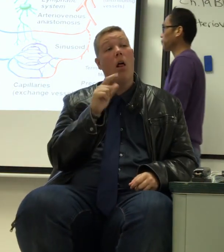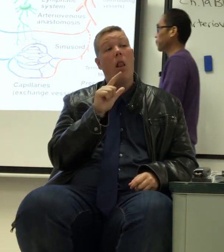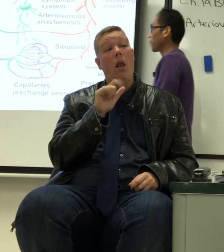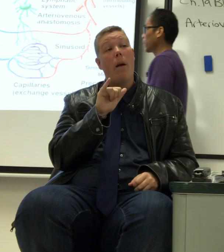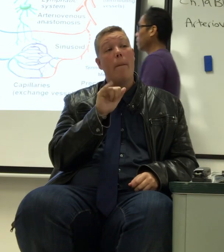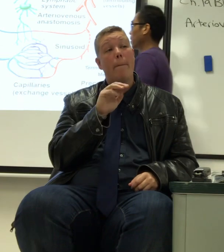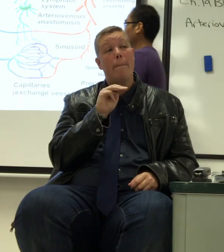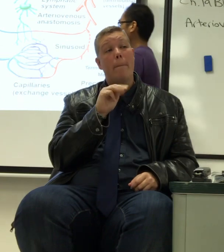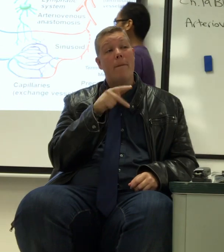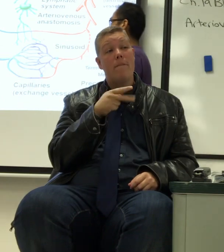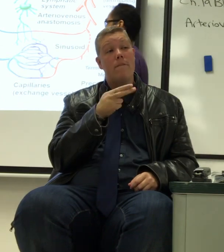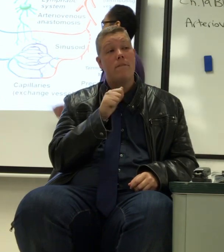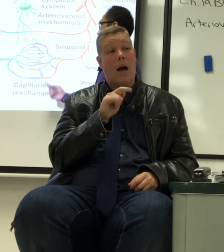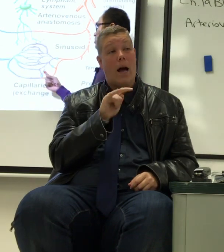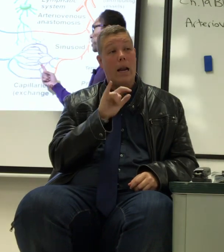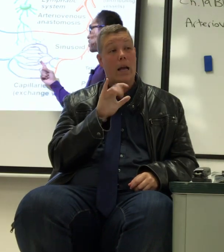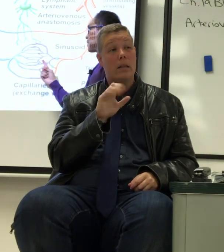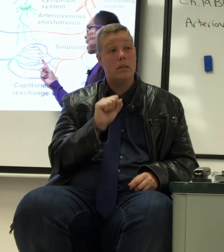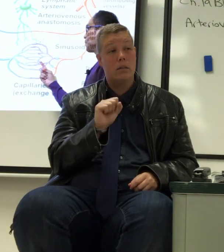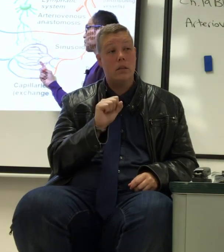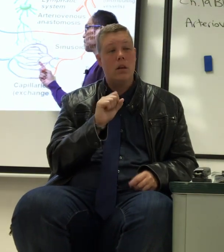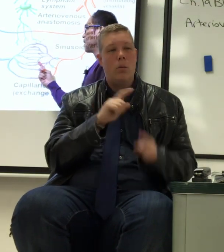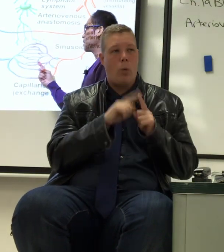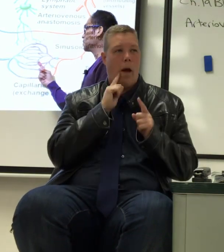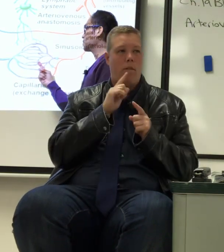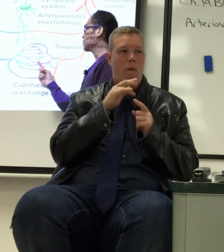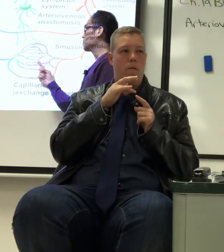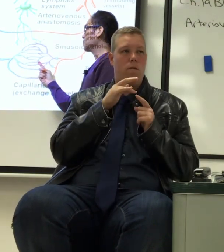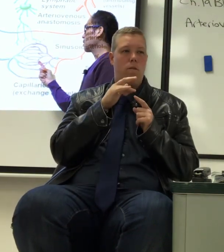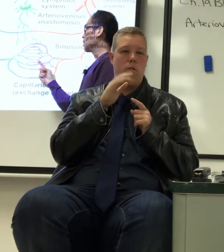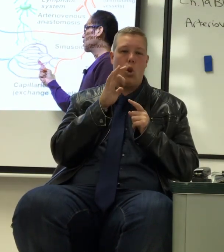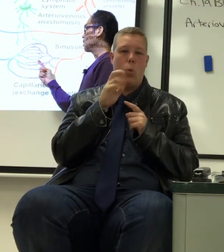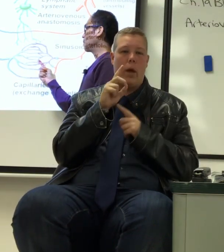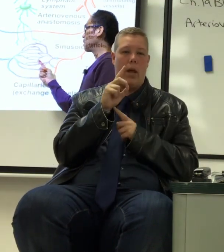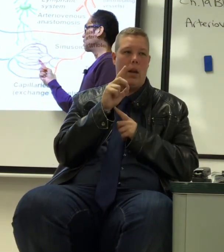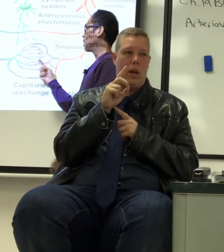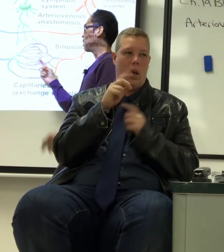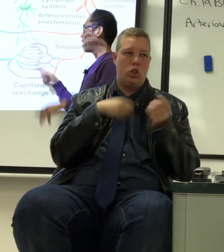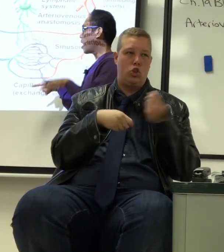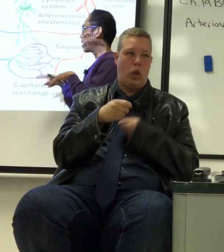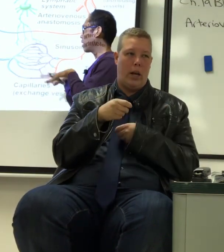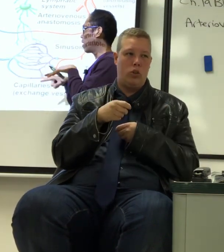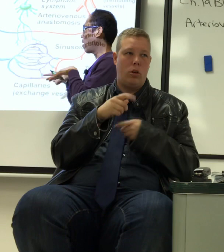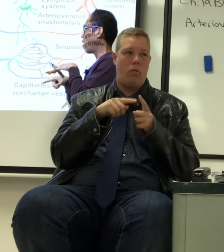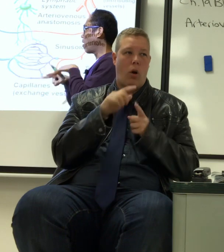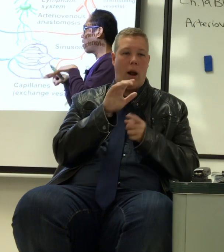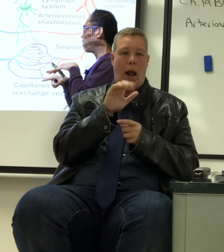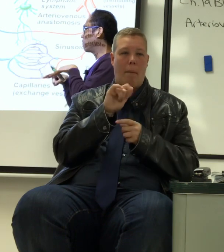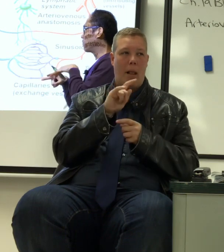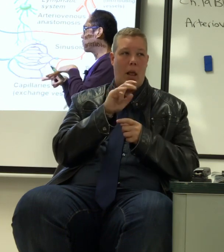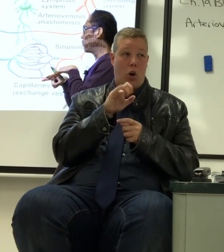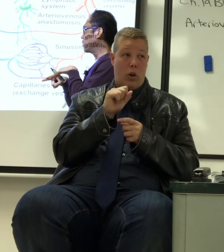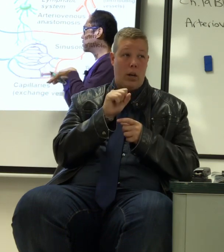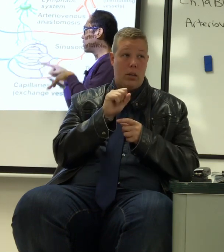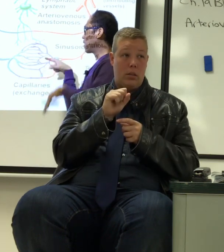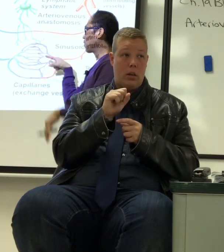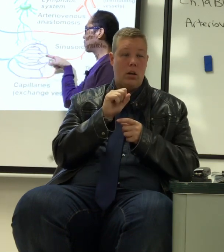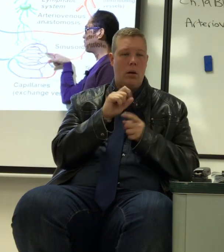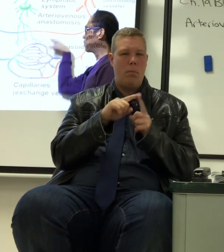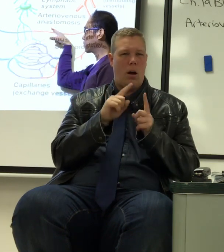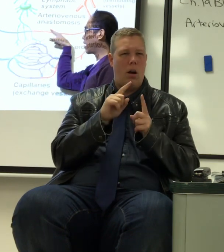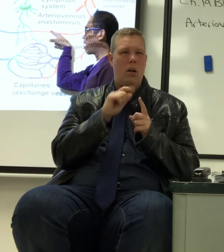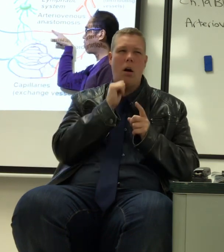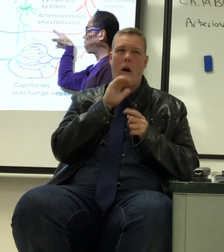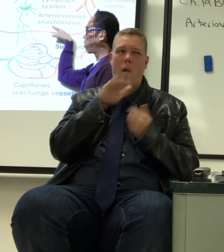here. You have fluid exchange at the capillary beds, but not all of the fluids that